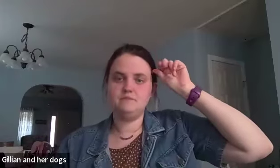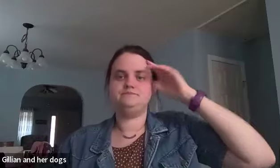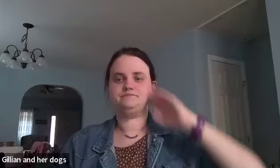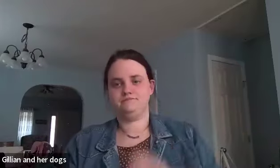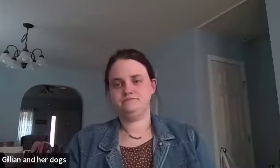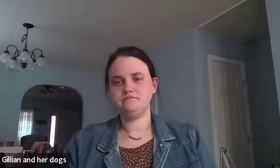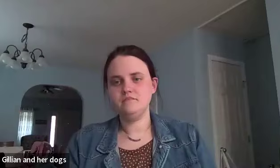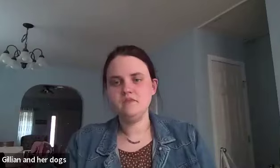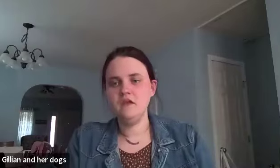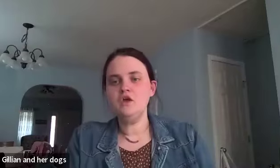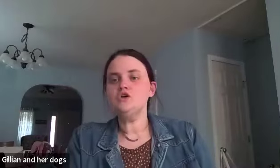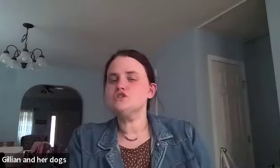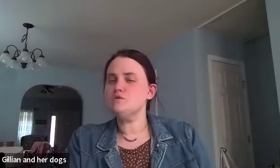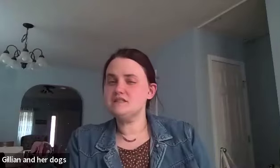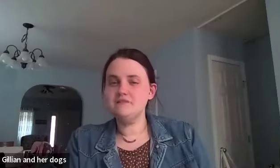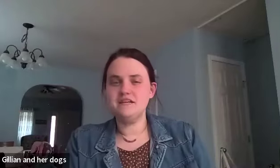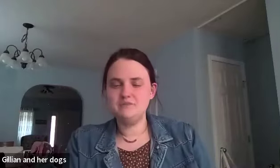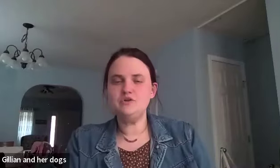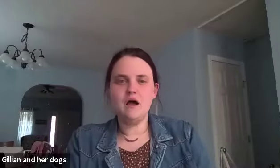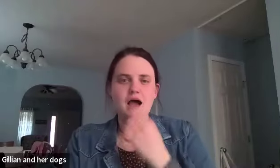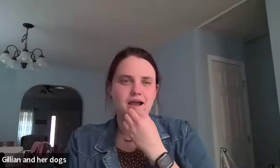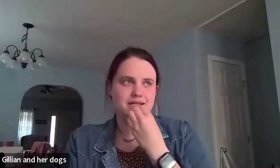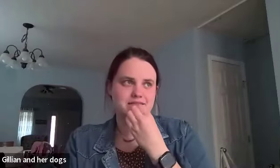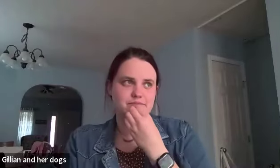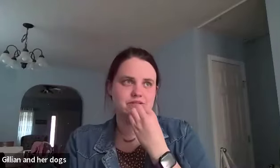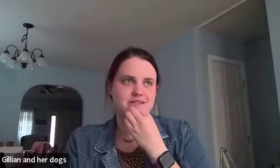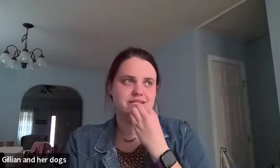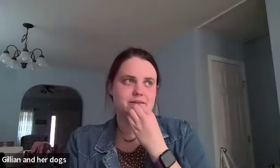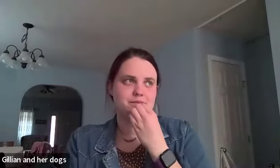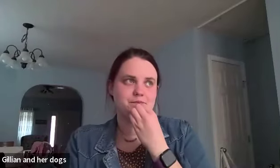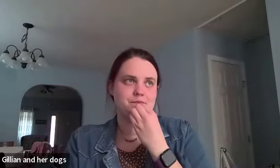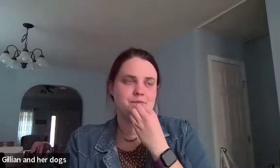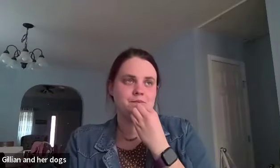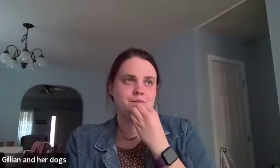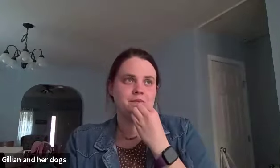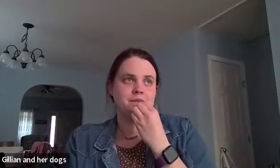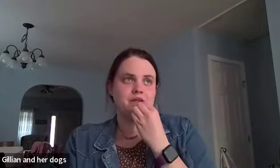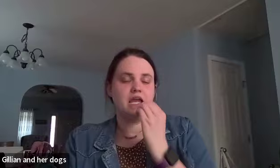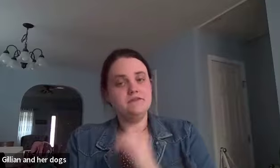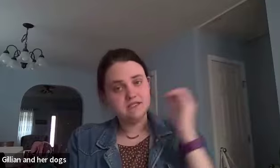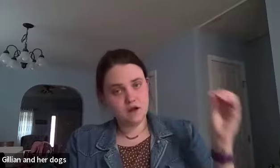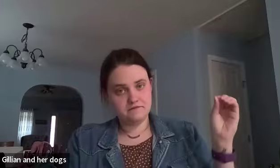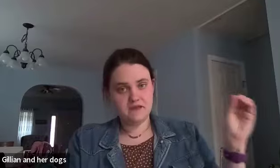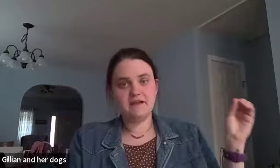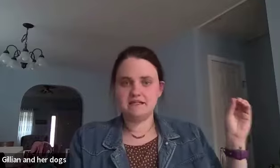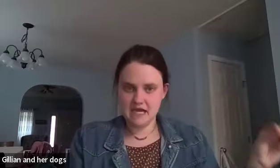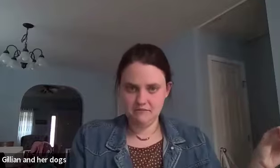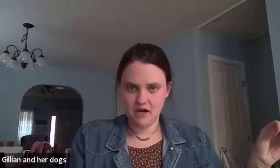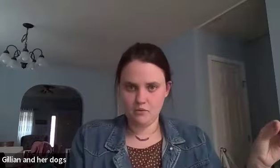Okay. So with stuffed animal, I typically if it's a thing like a teddy bear,